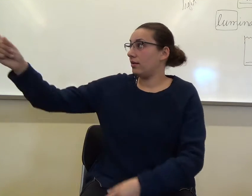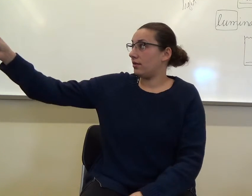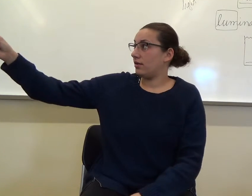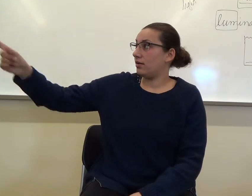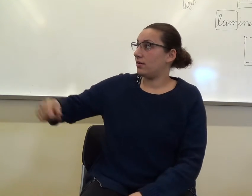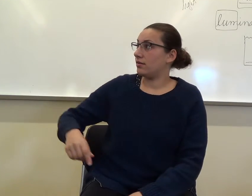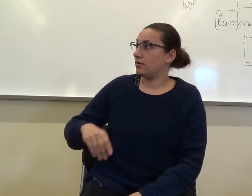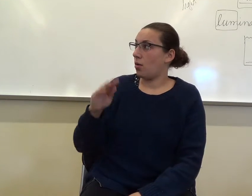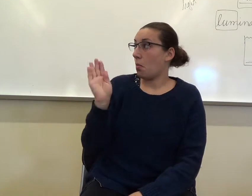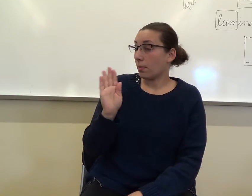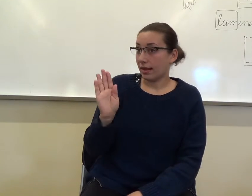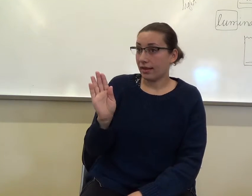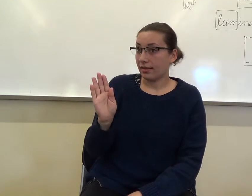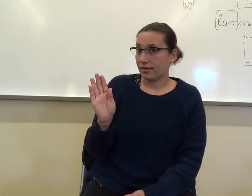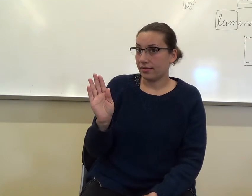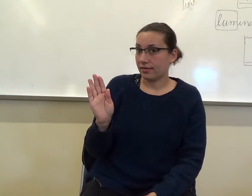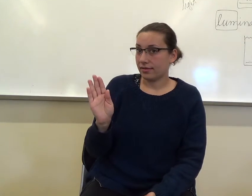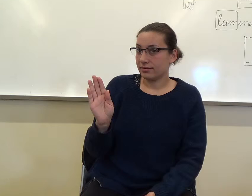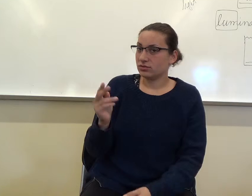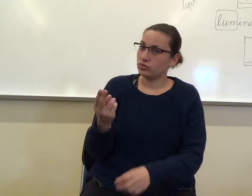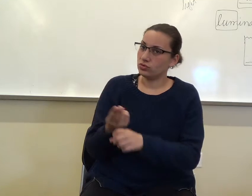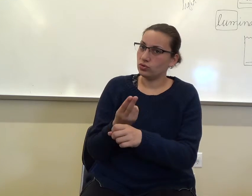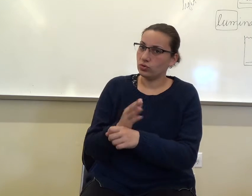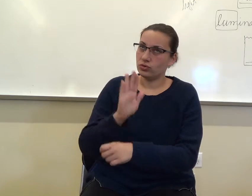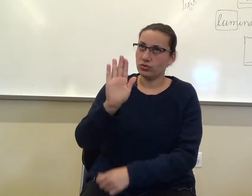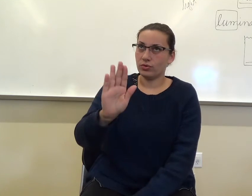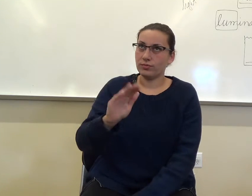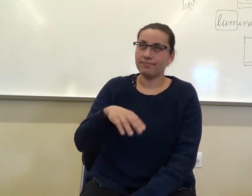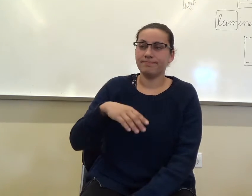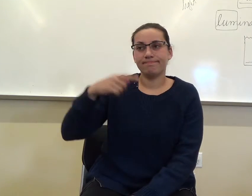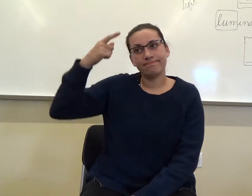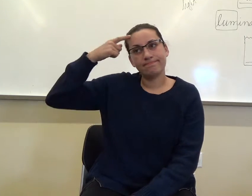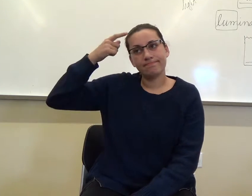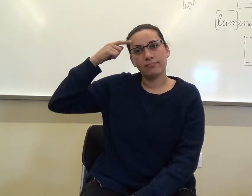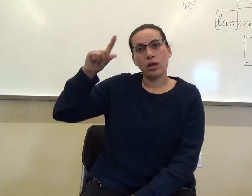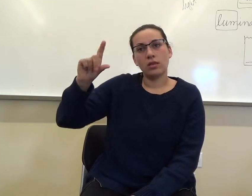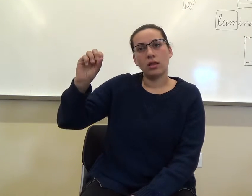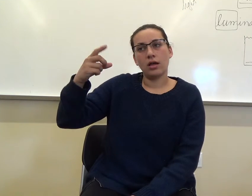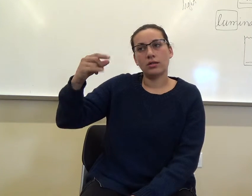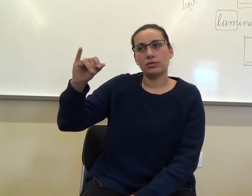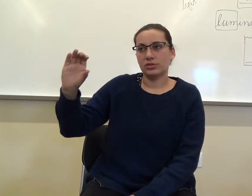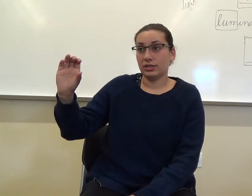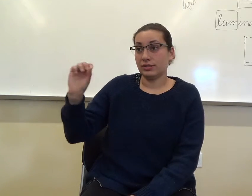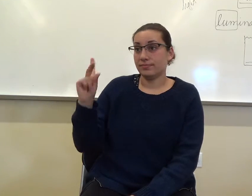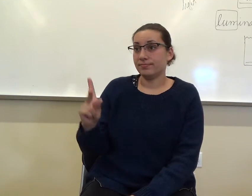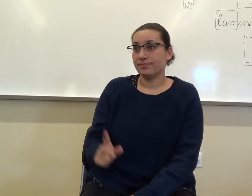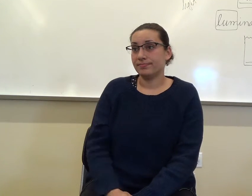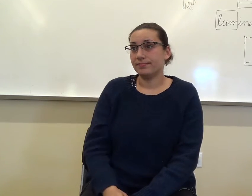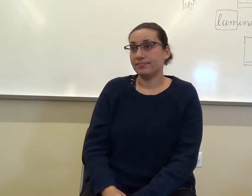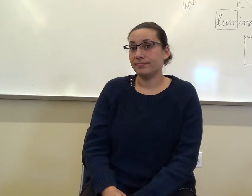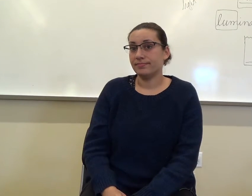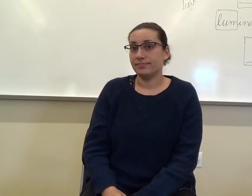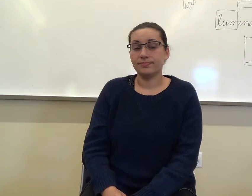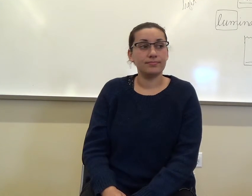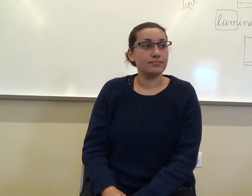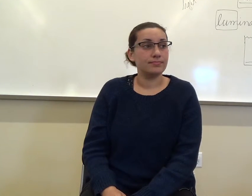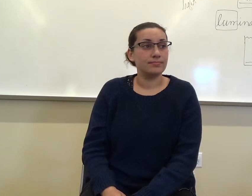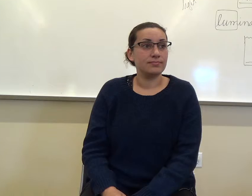okay, so use your logic, use your skills to get in here, even if you didn't know